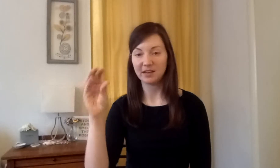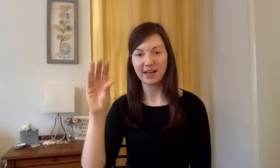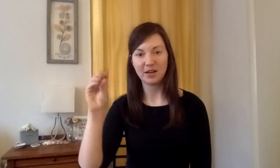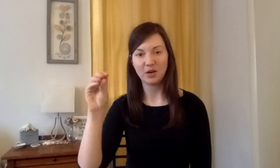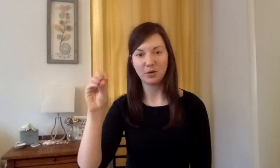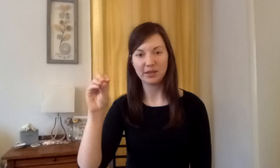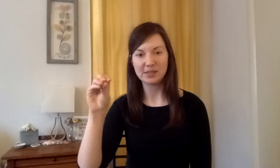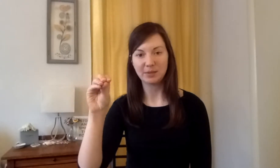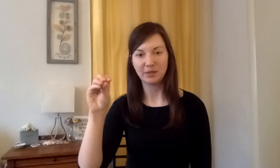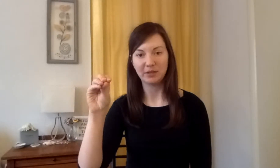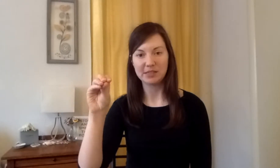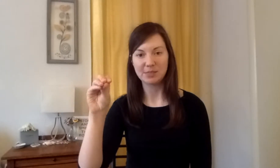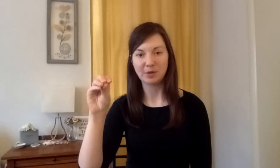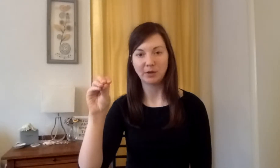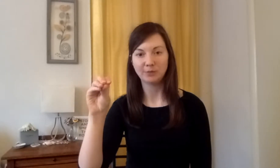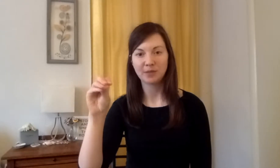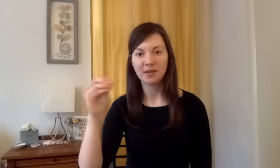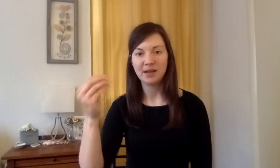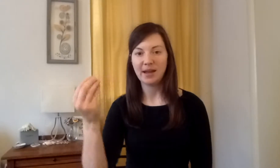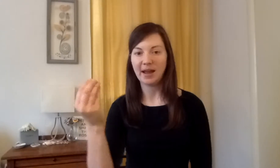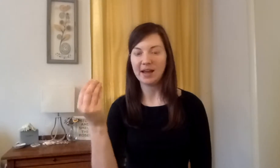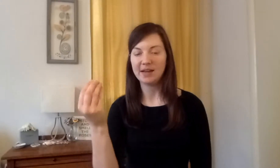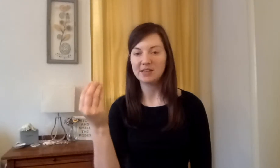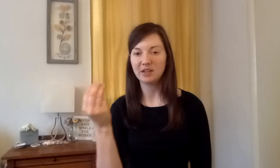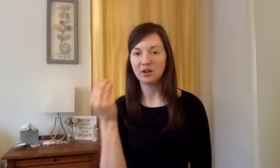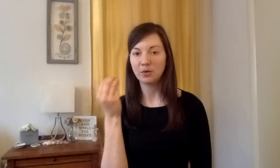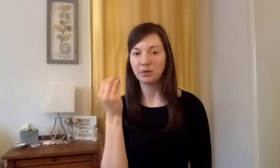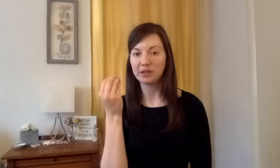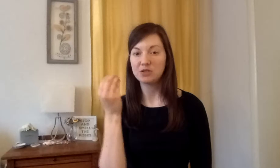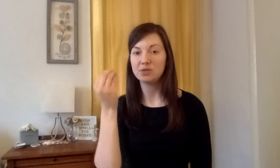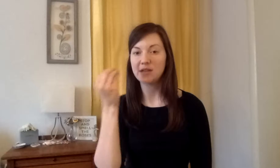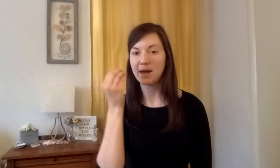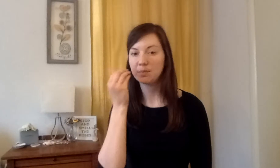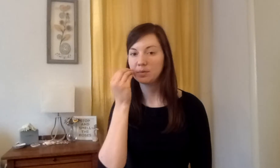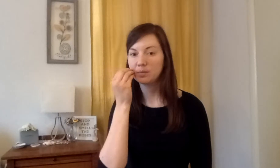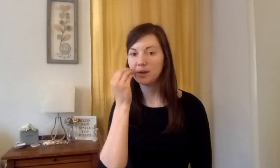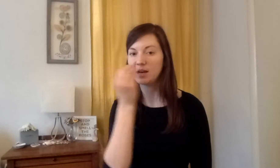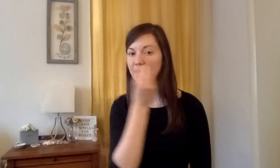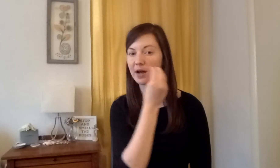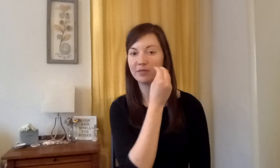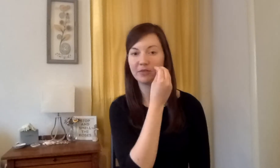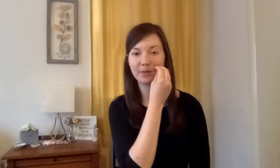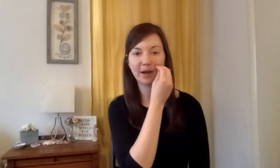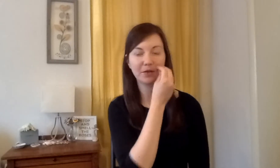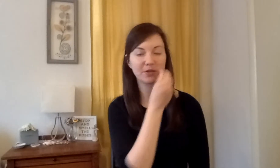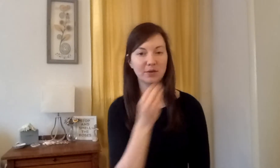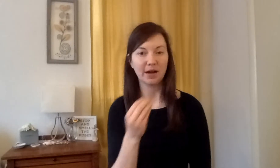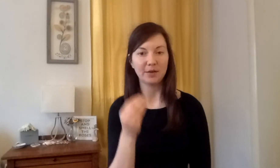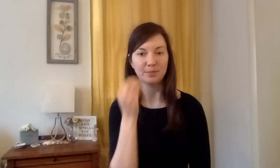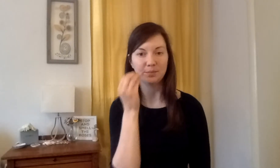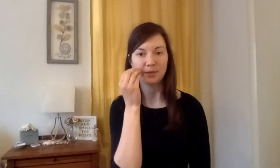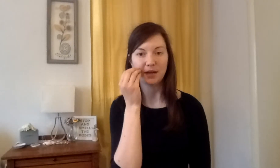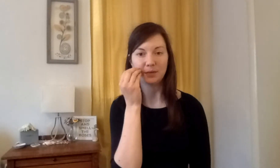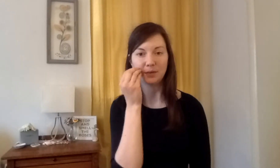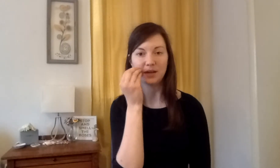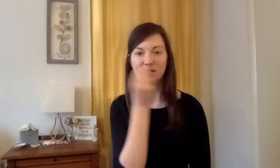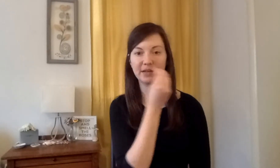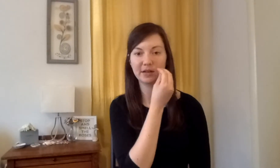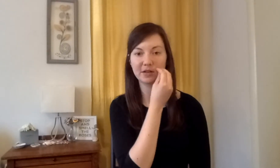you're holding something really small, and you're going to tap right above your mouth, kind of right near your